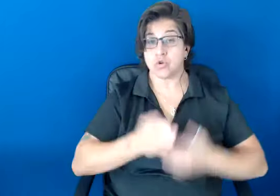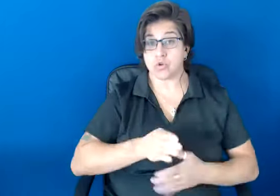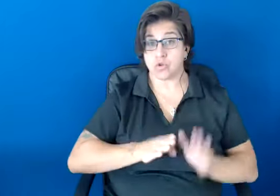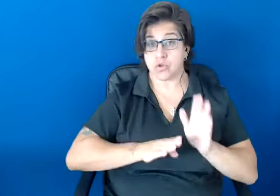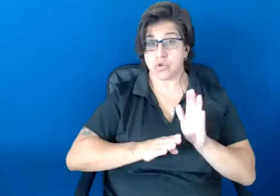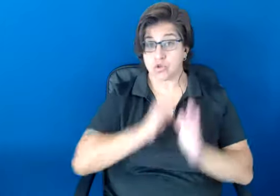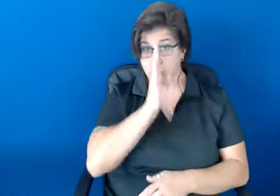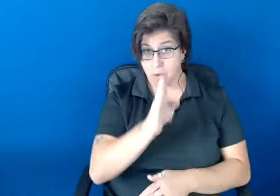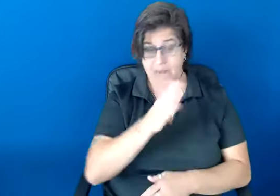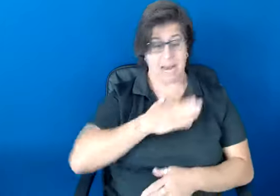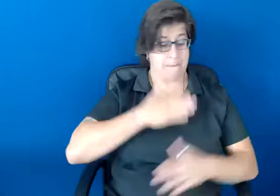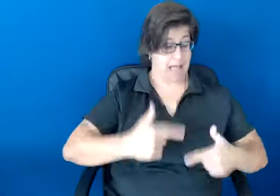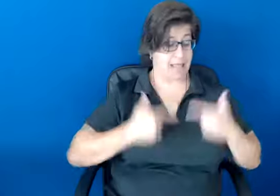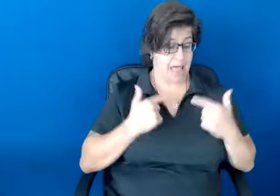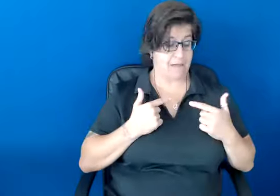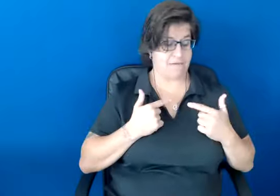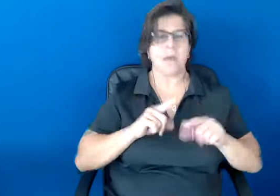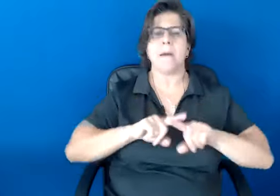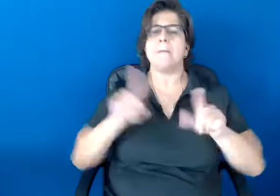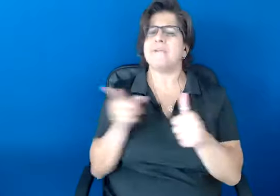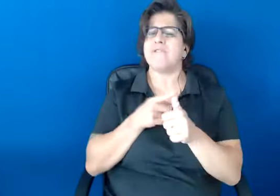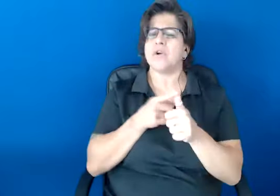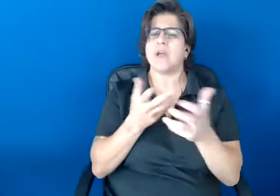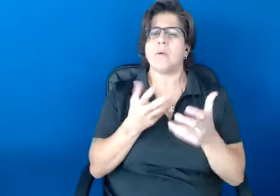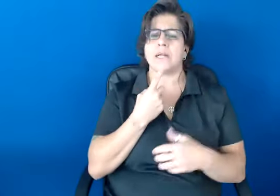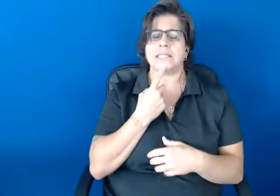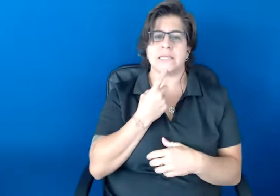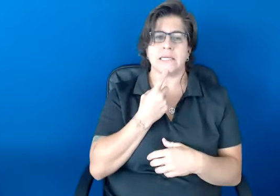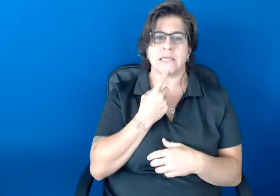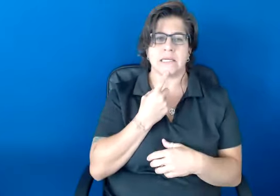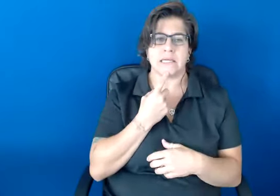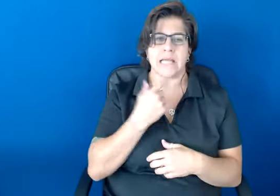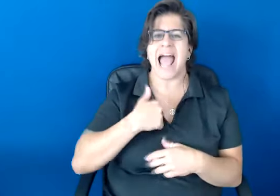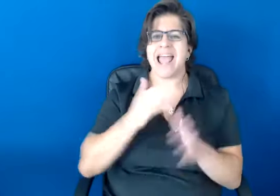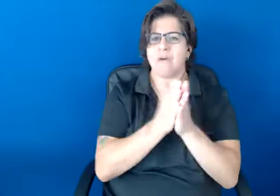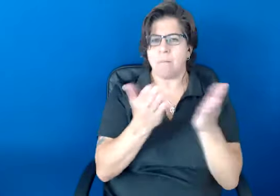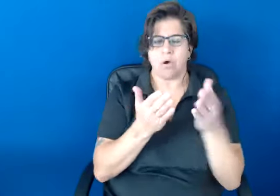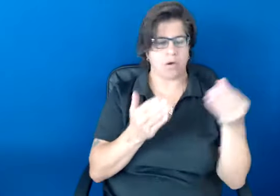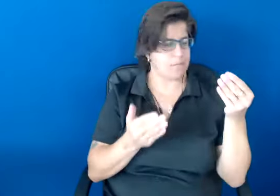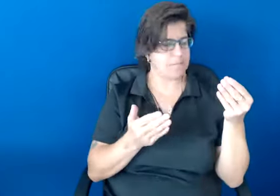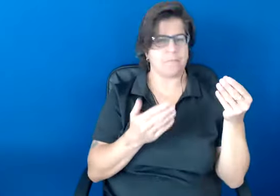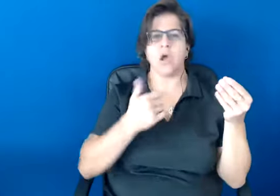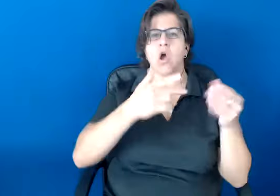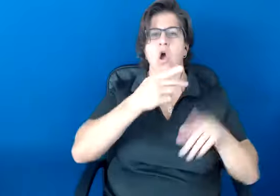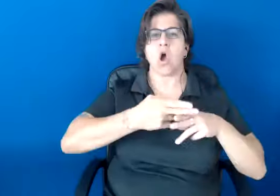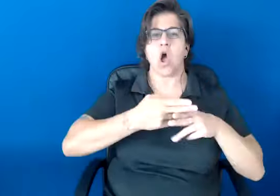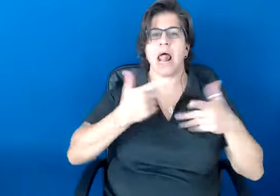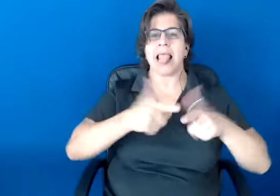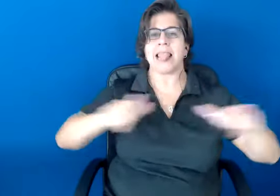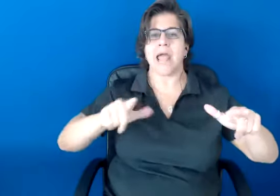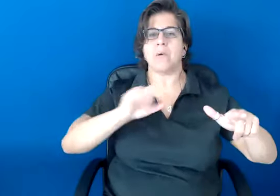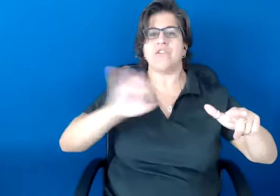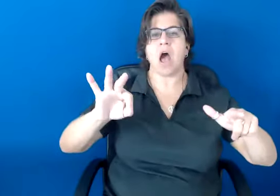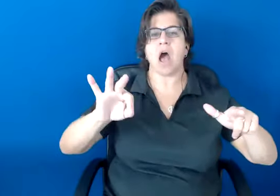But the first thing I want to say is that I have a book here, The Language of the Heart. This book